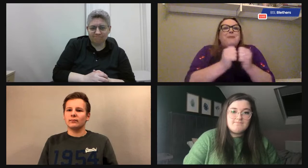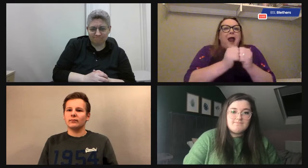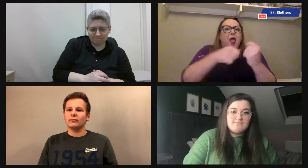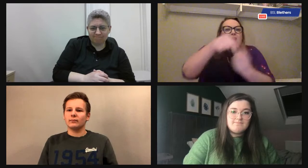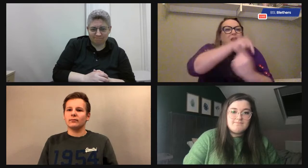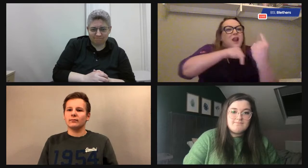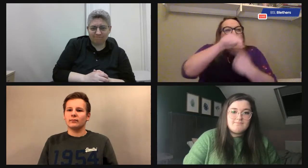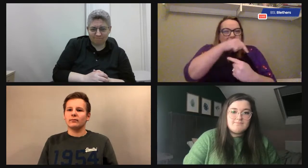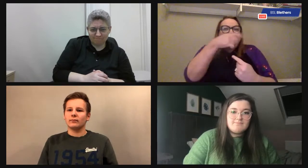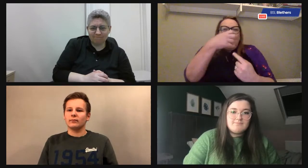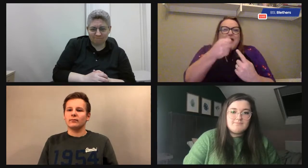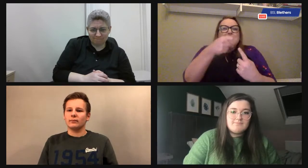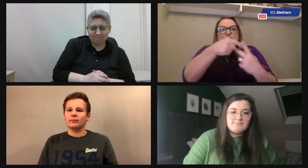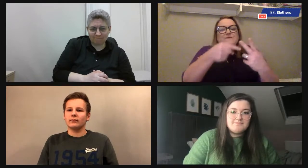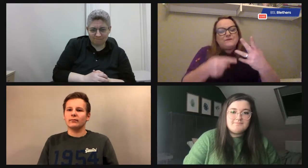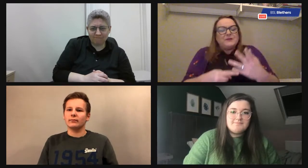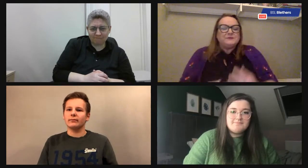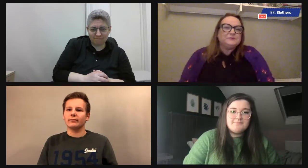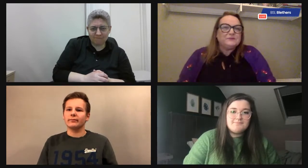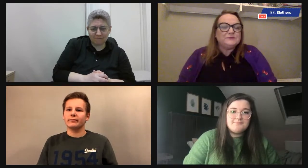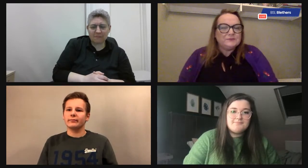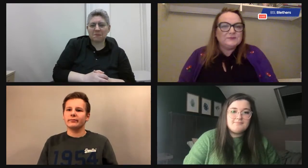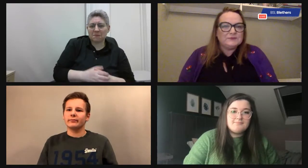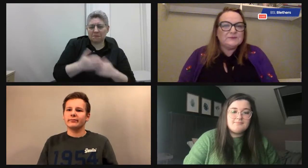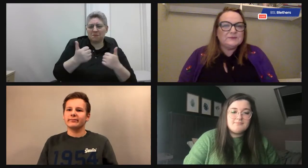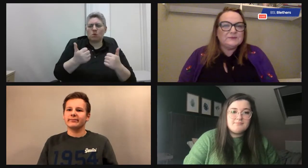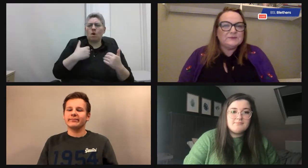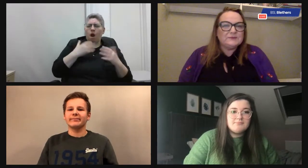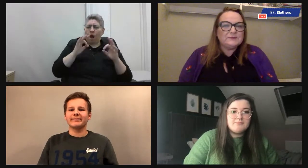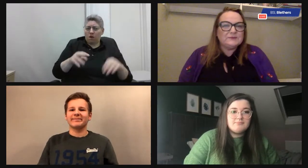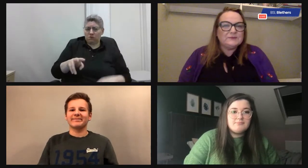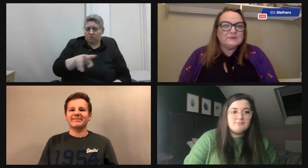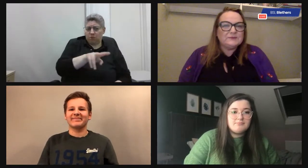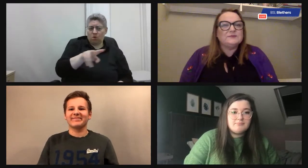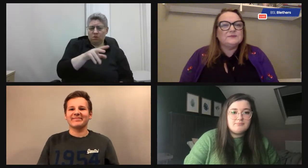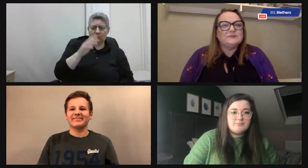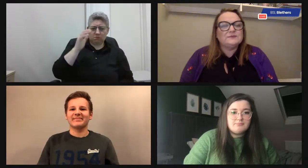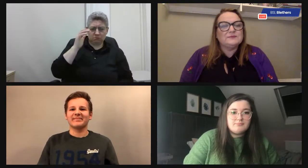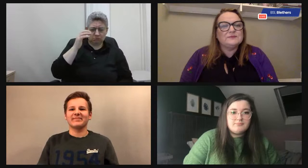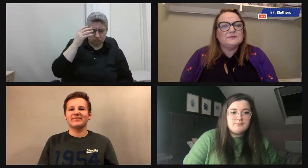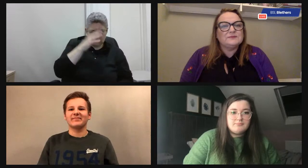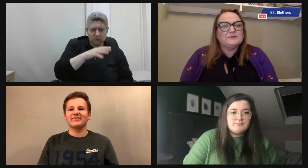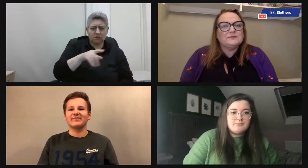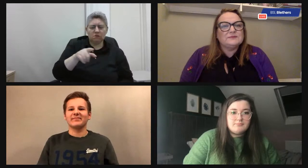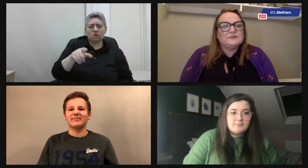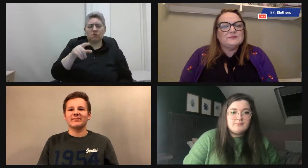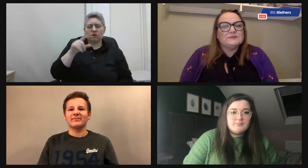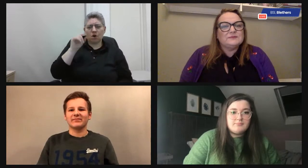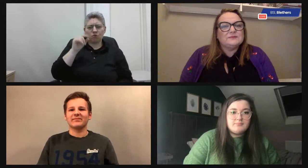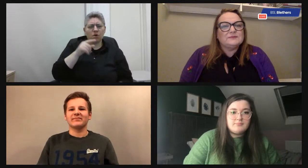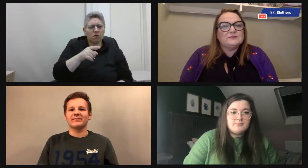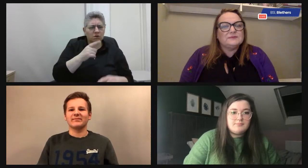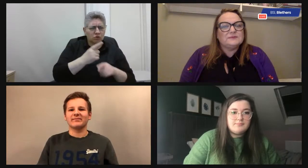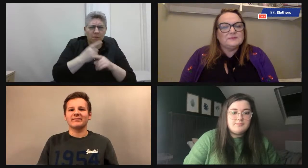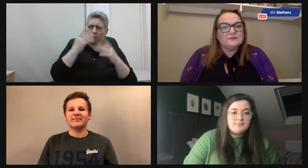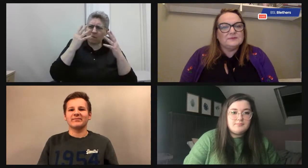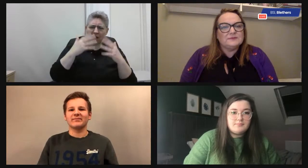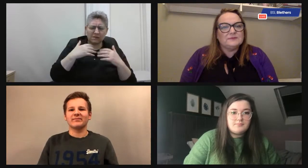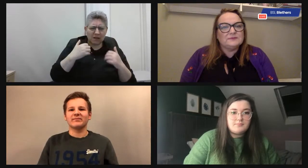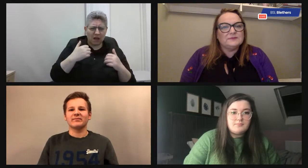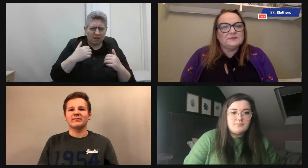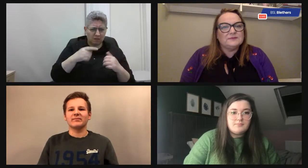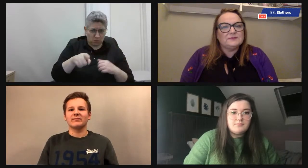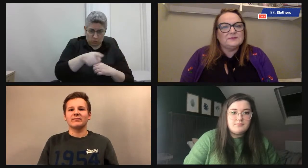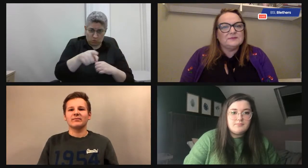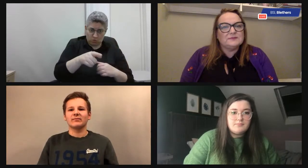getting like signing at home, so they're so excited to see their friends just to communicate. Well, can I ask you,